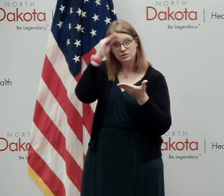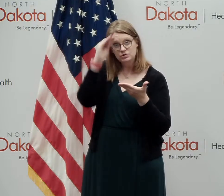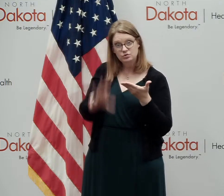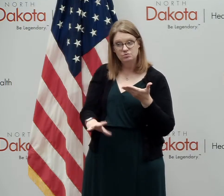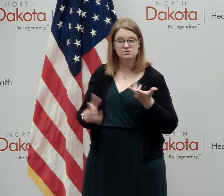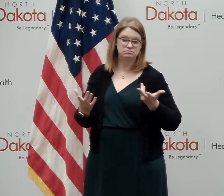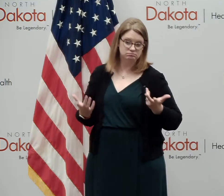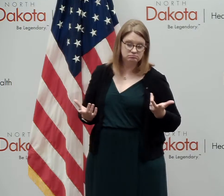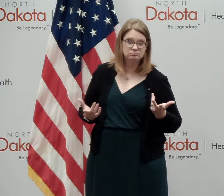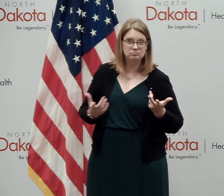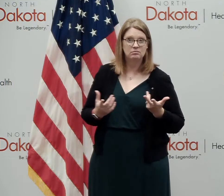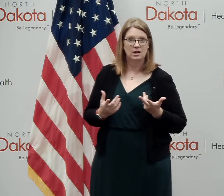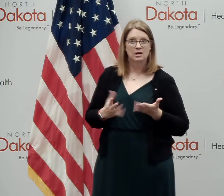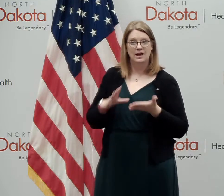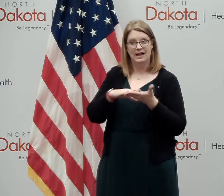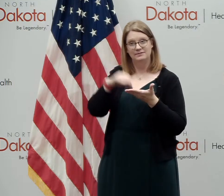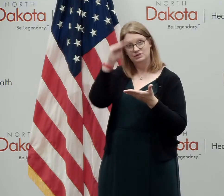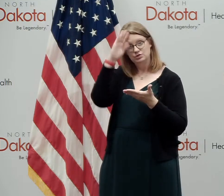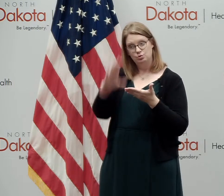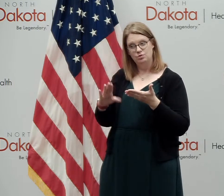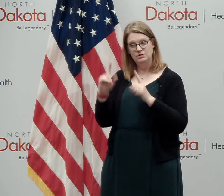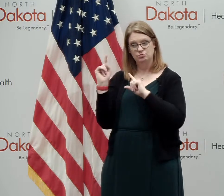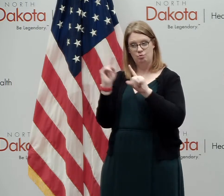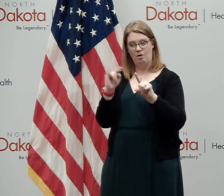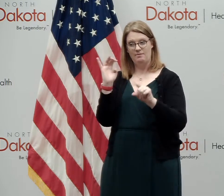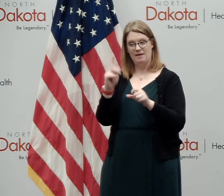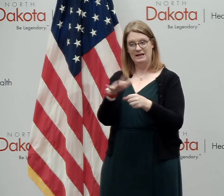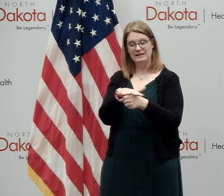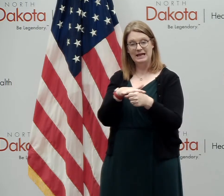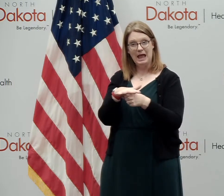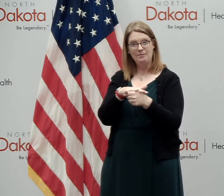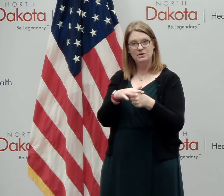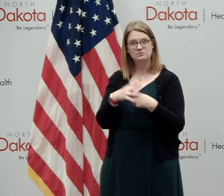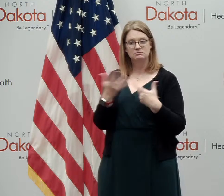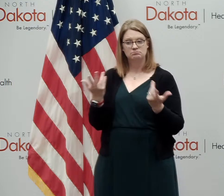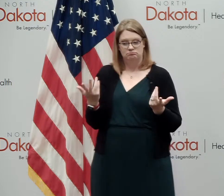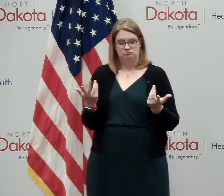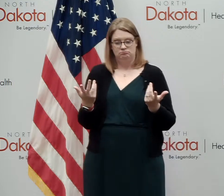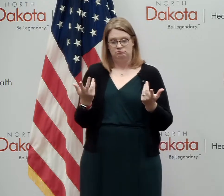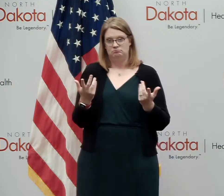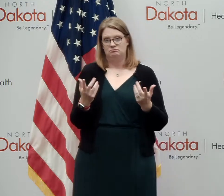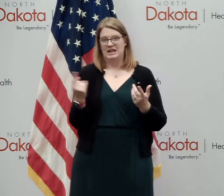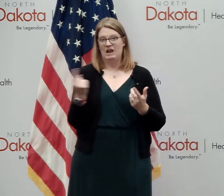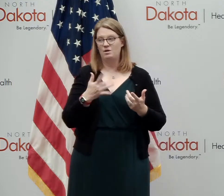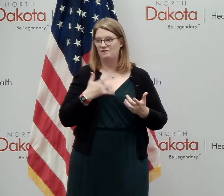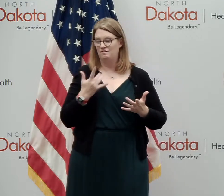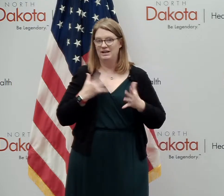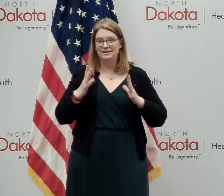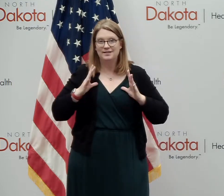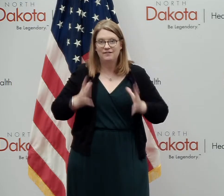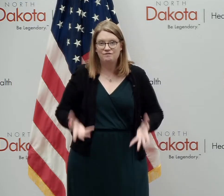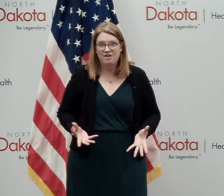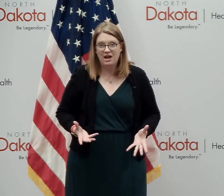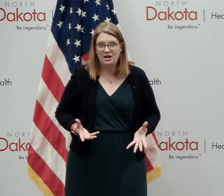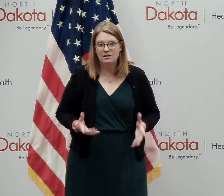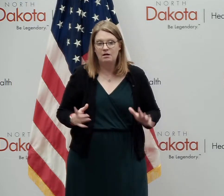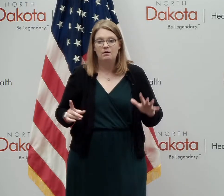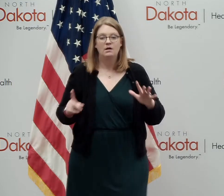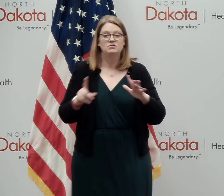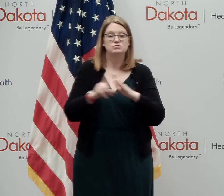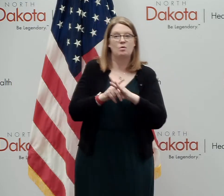know as students were entering the campus, even though no one might have been feeling ill, how many of them were potentially